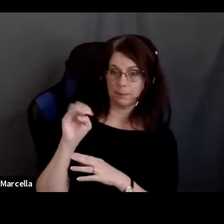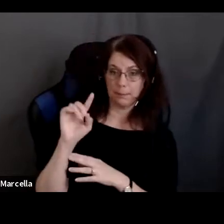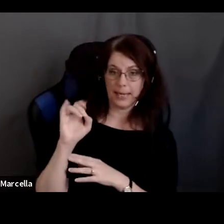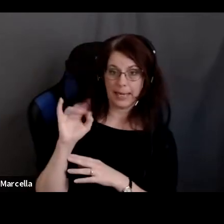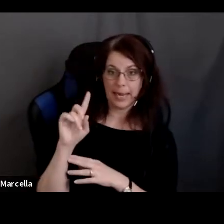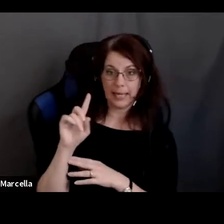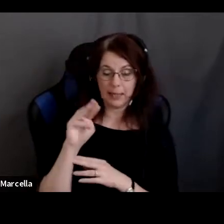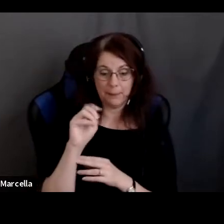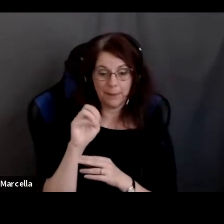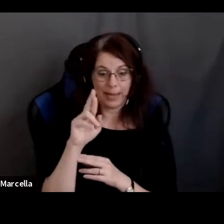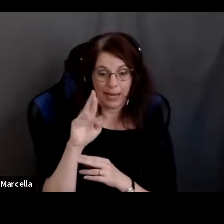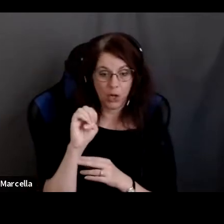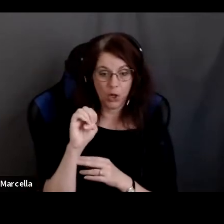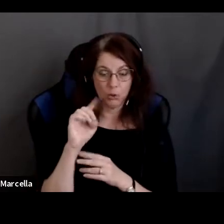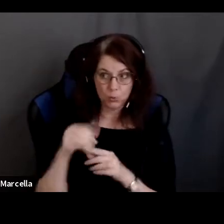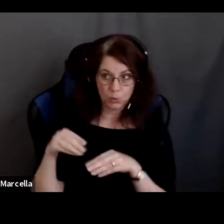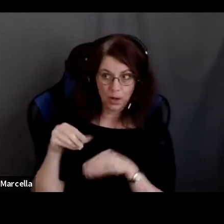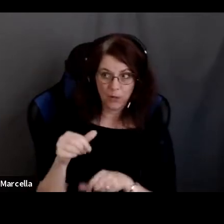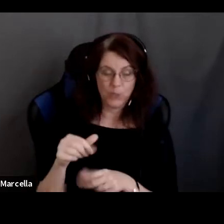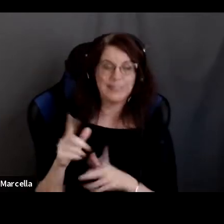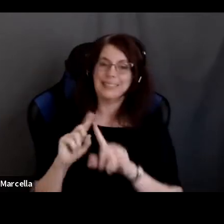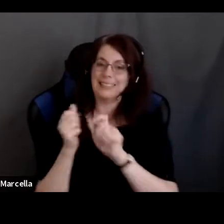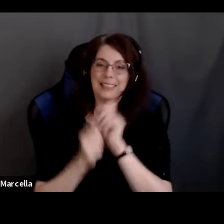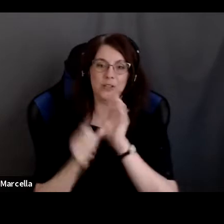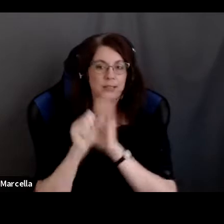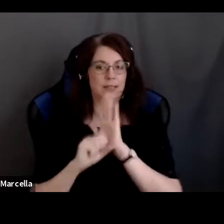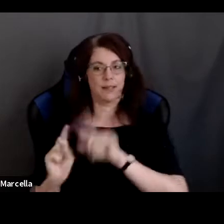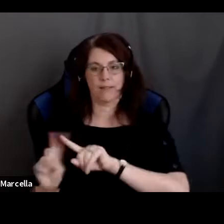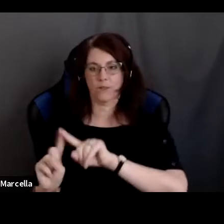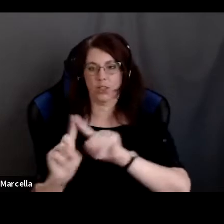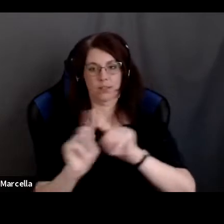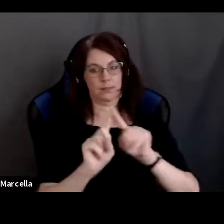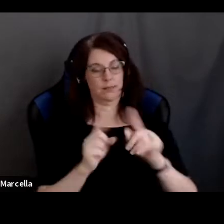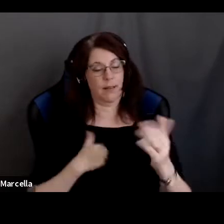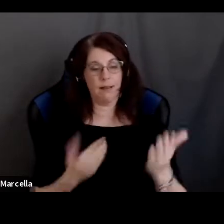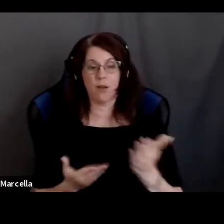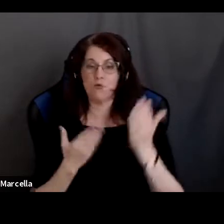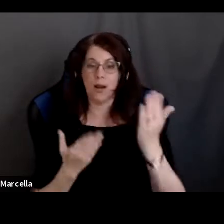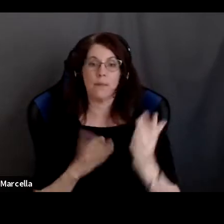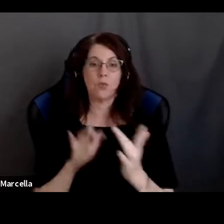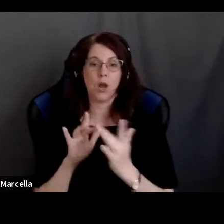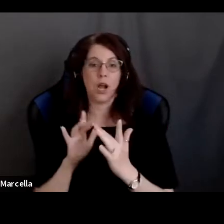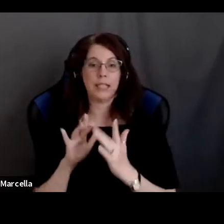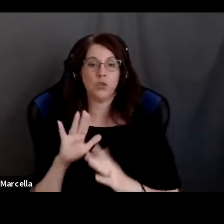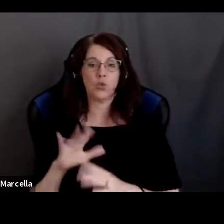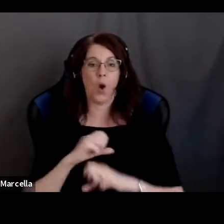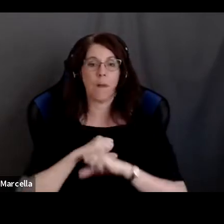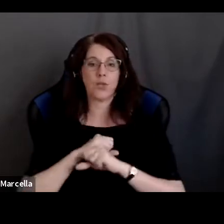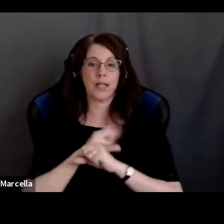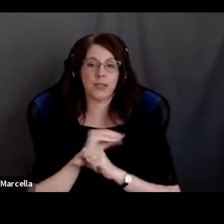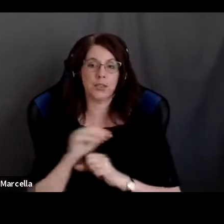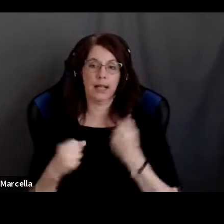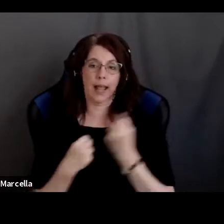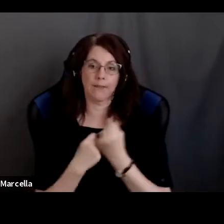it's different for every state. I would recommend contacting your protection and advocacy